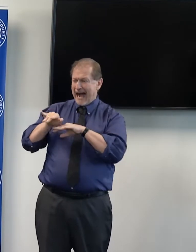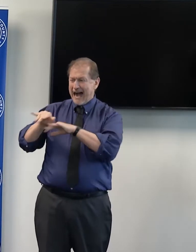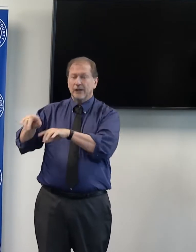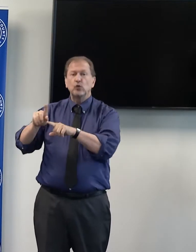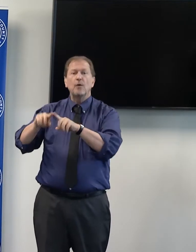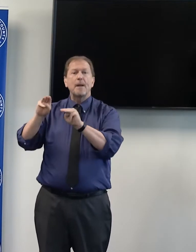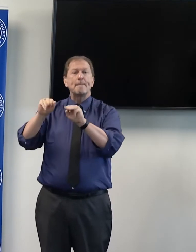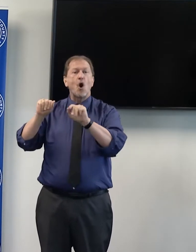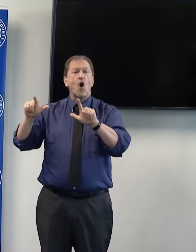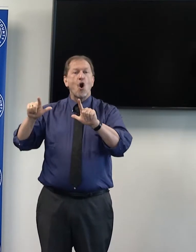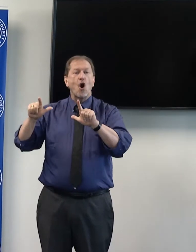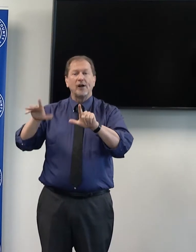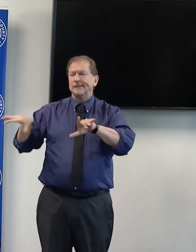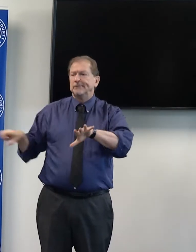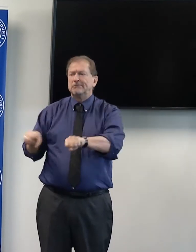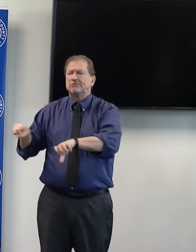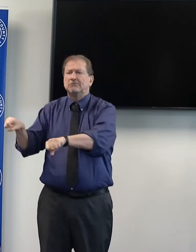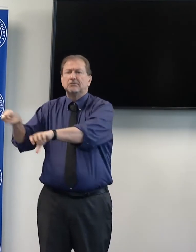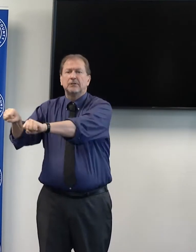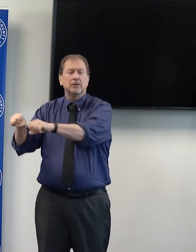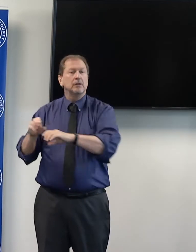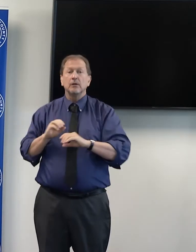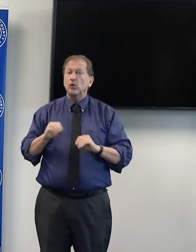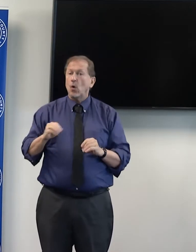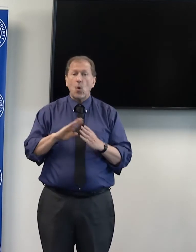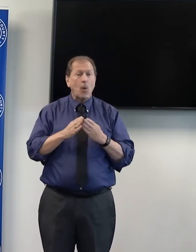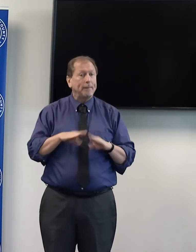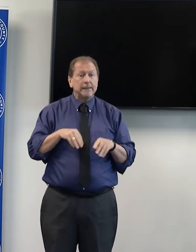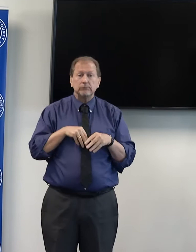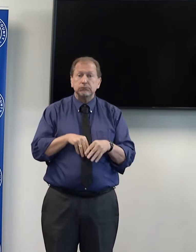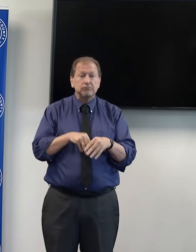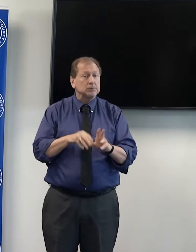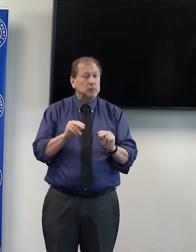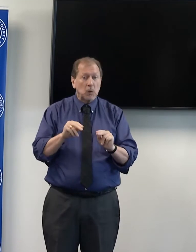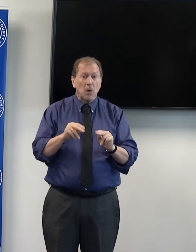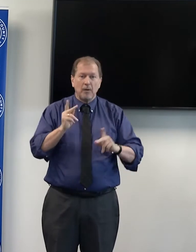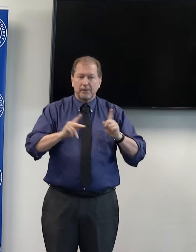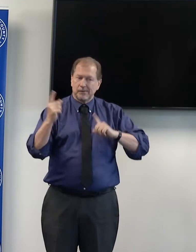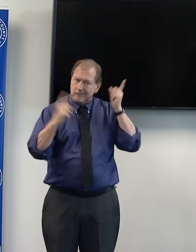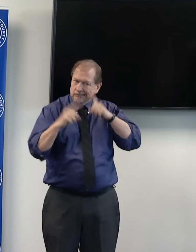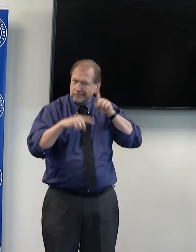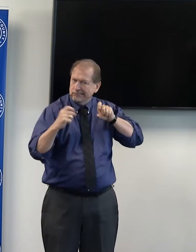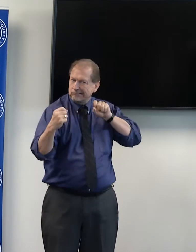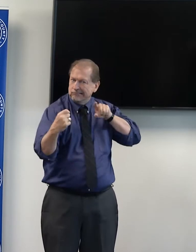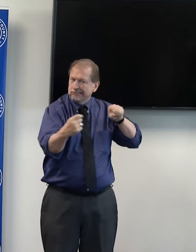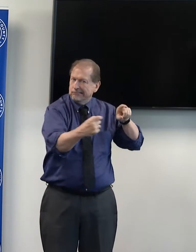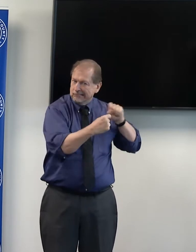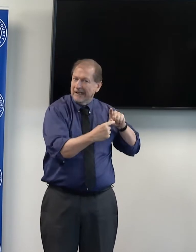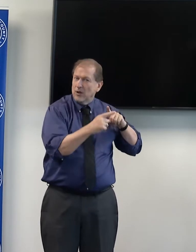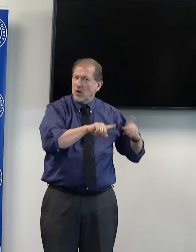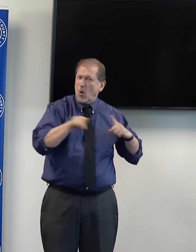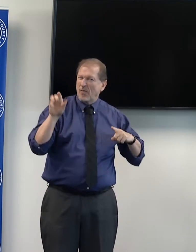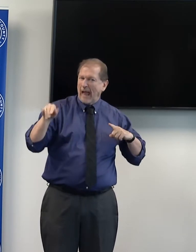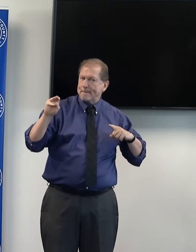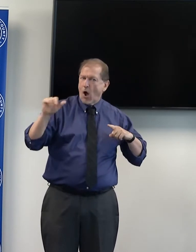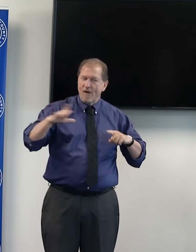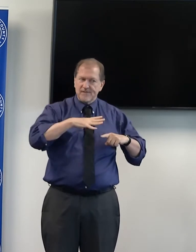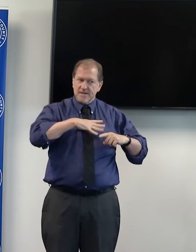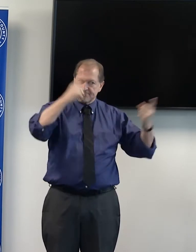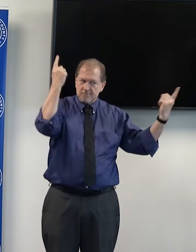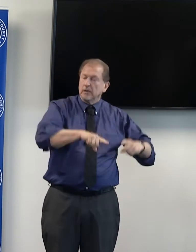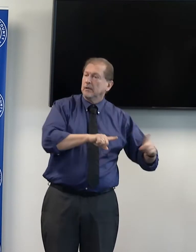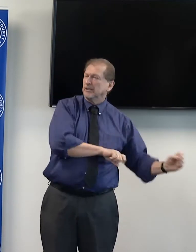that any of us were aware of going on anywhere near there. It was a concerted effort. People went there with a plan and hit